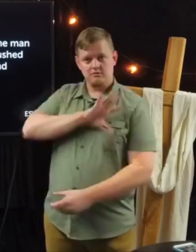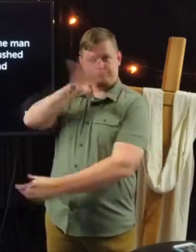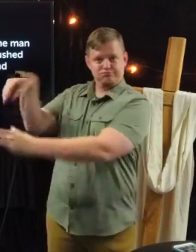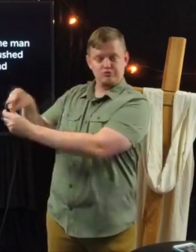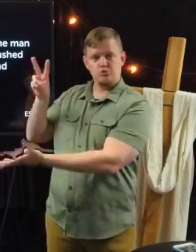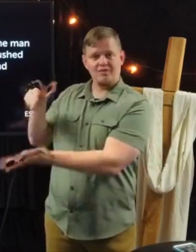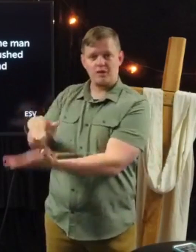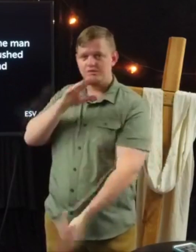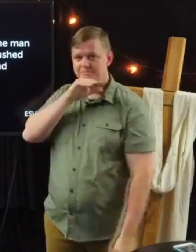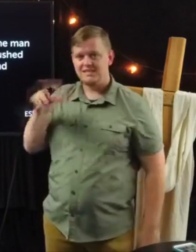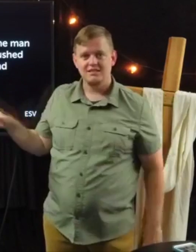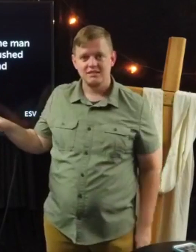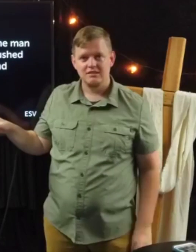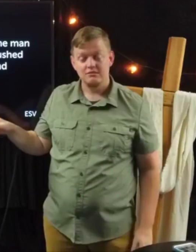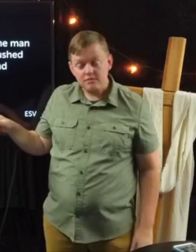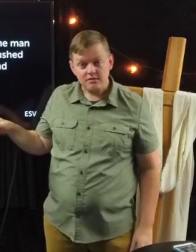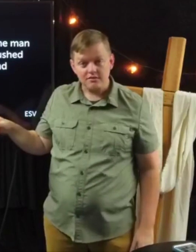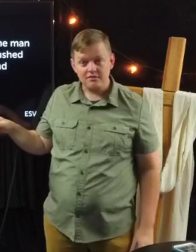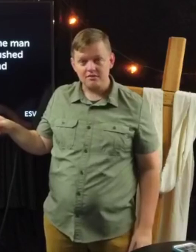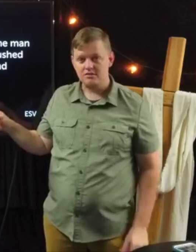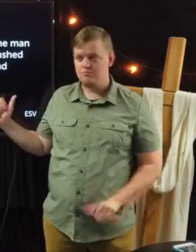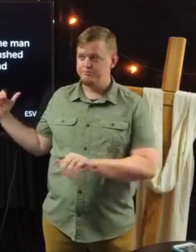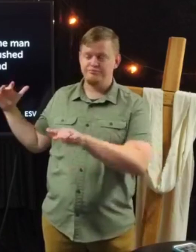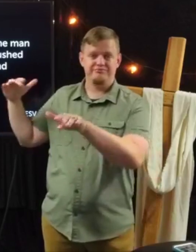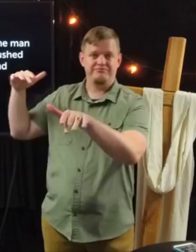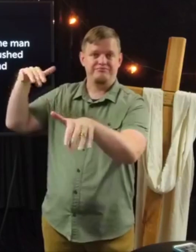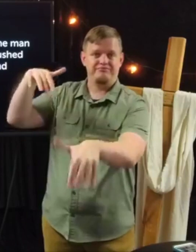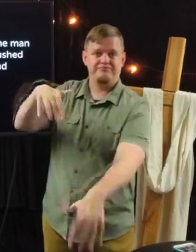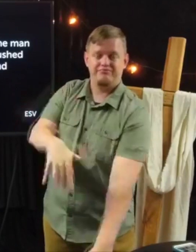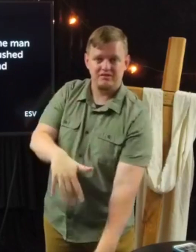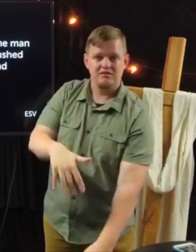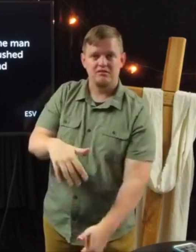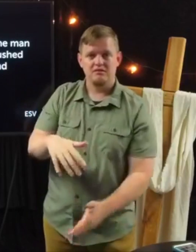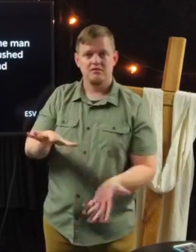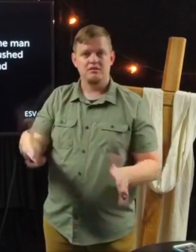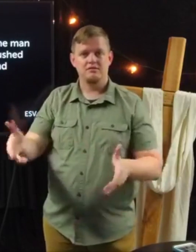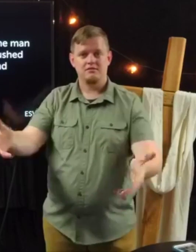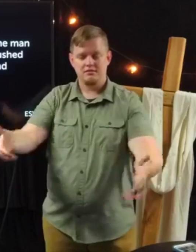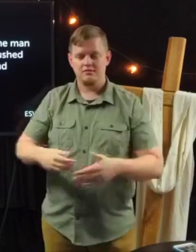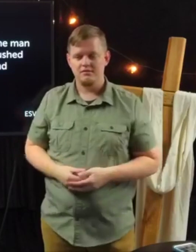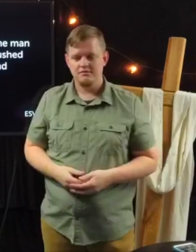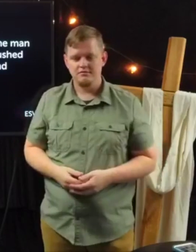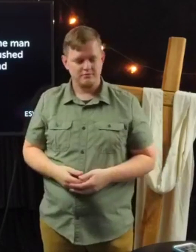man, all entered into these pigs. Wow. And they went down the bank and died.